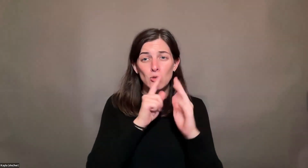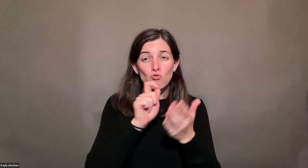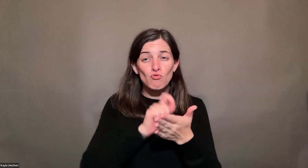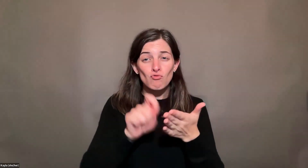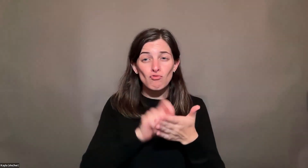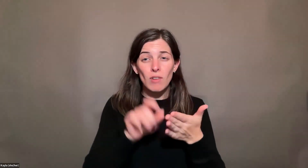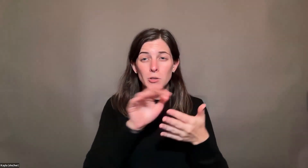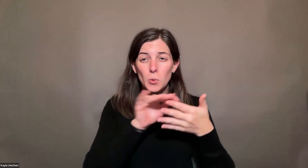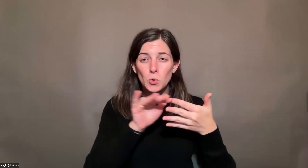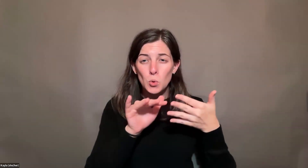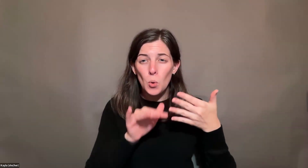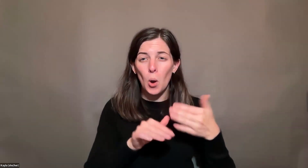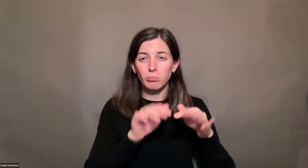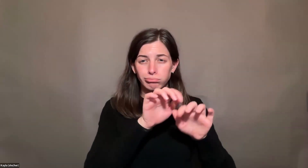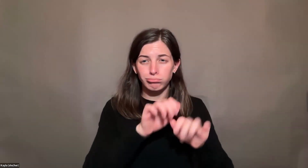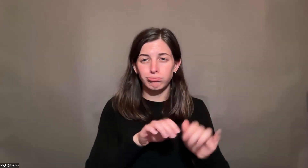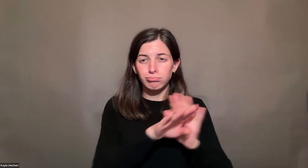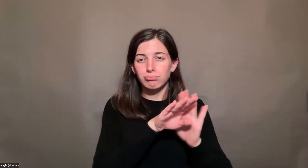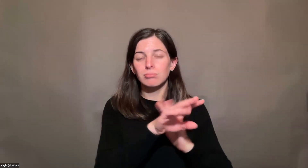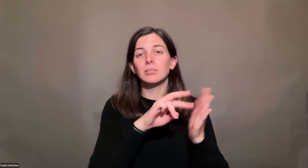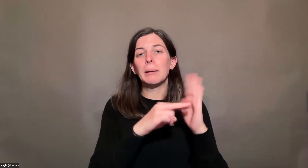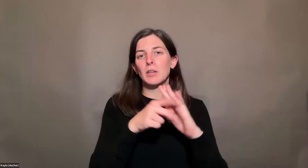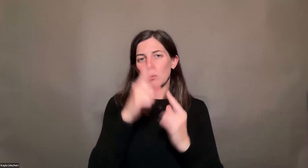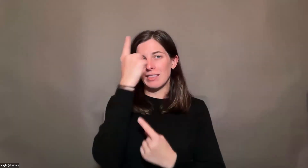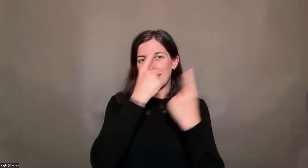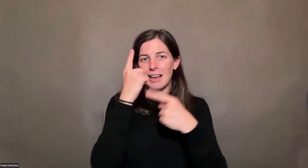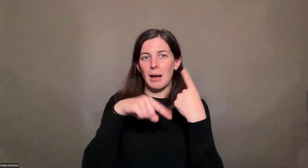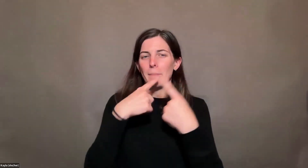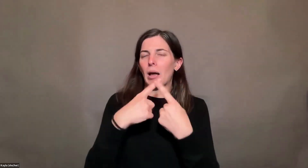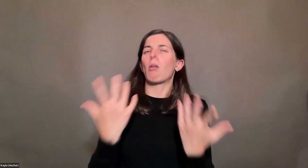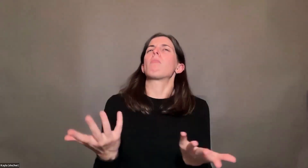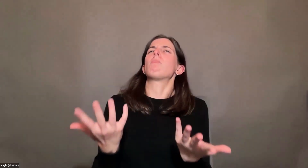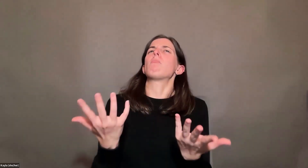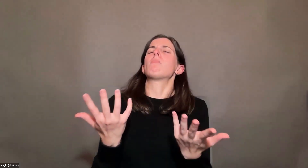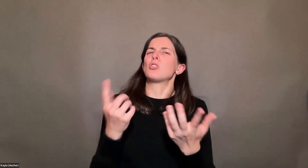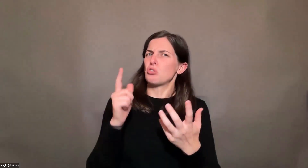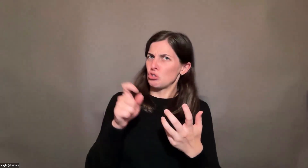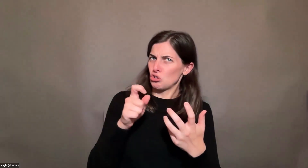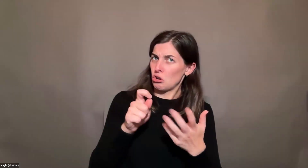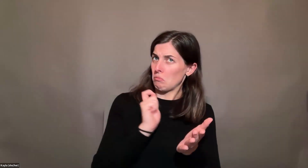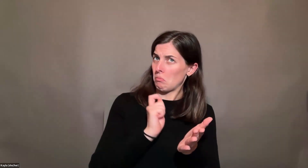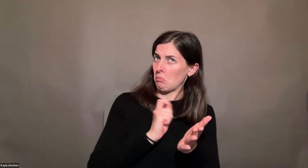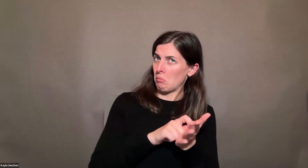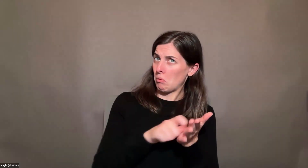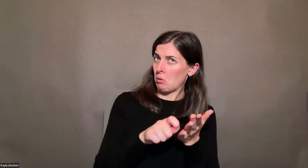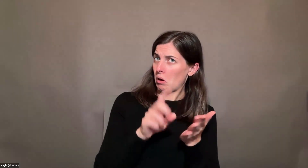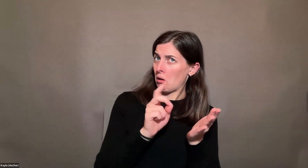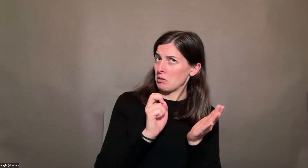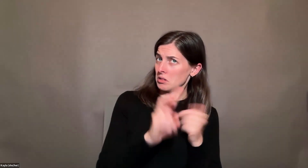actually you can think about, should I write div or should I write